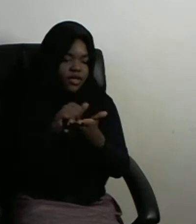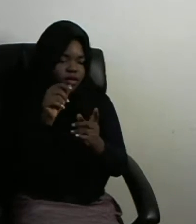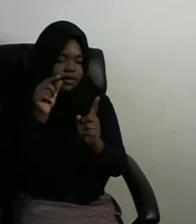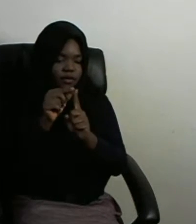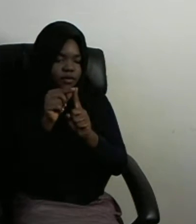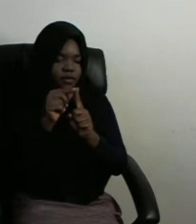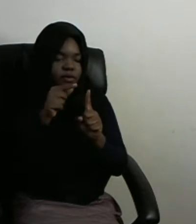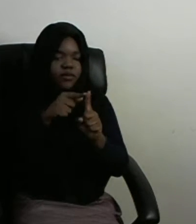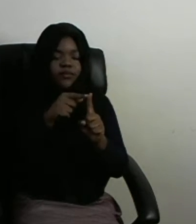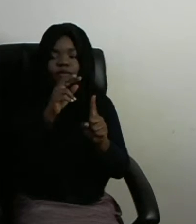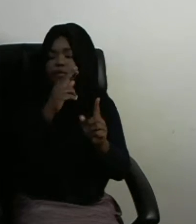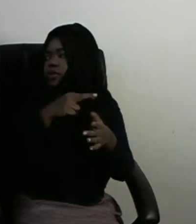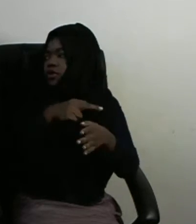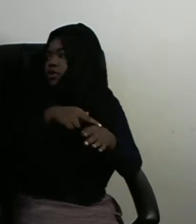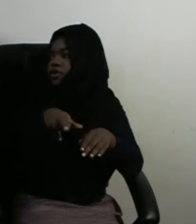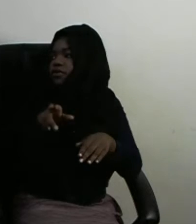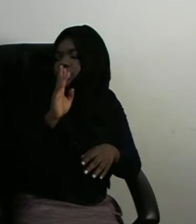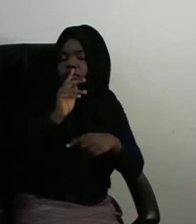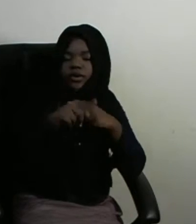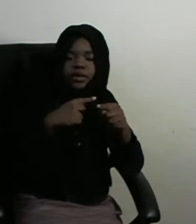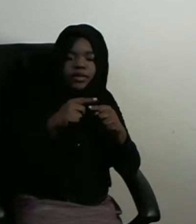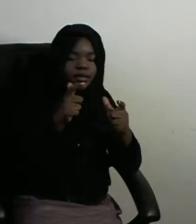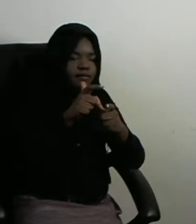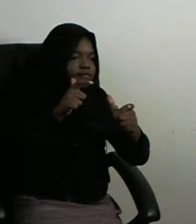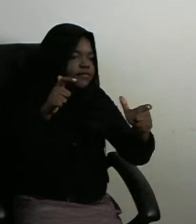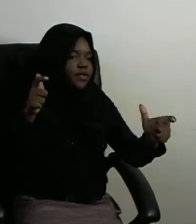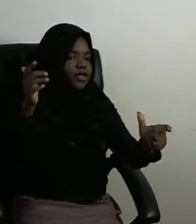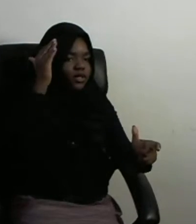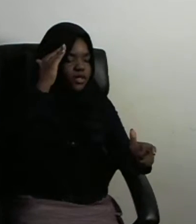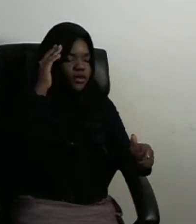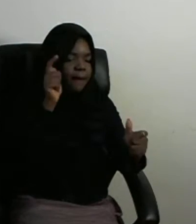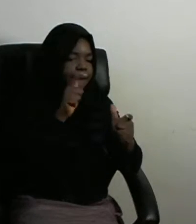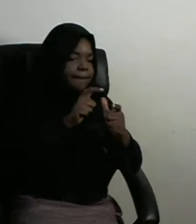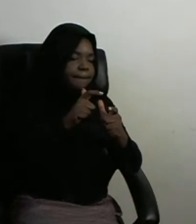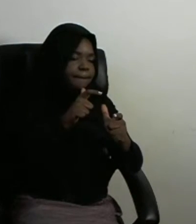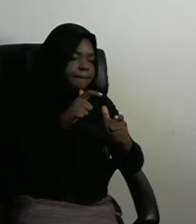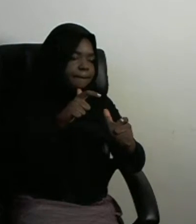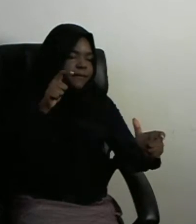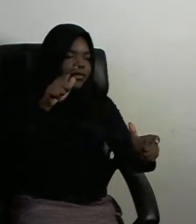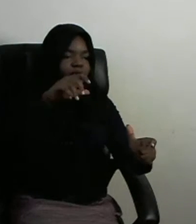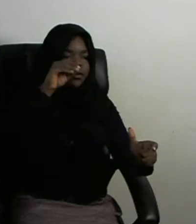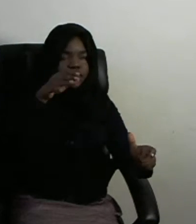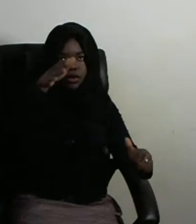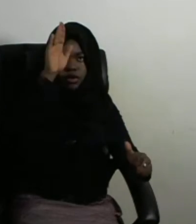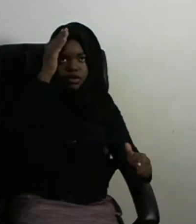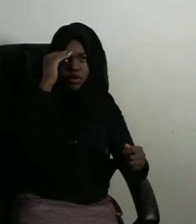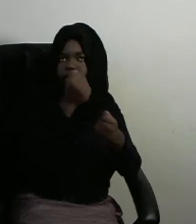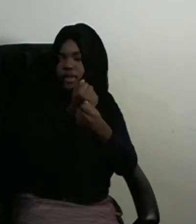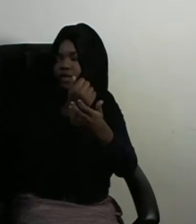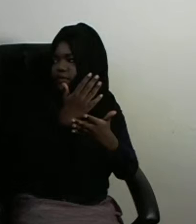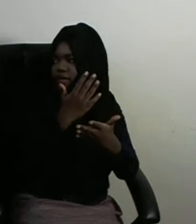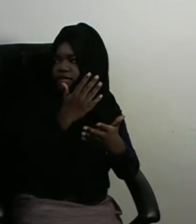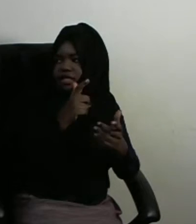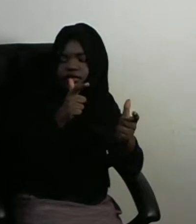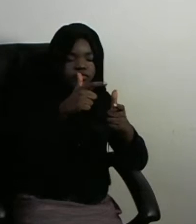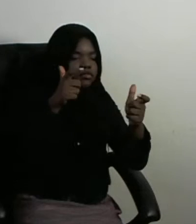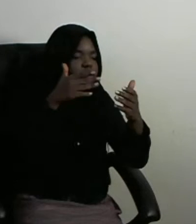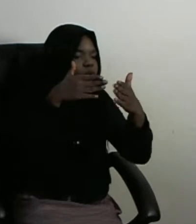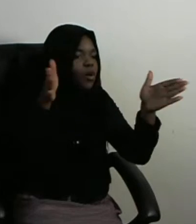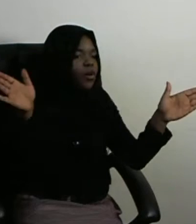Hakim refers to the vast knowledge, the vast and absolute knowledge of Allah, the vast